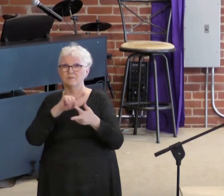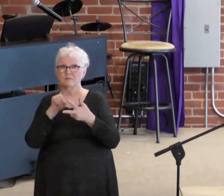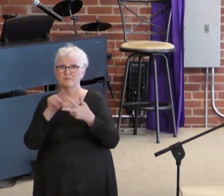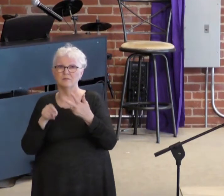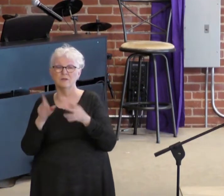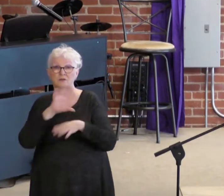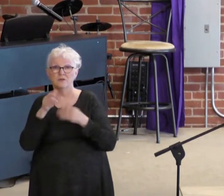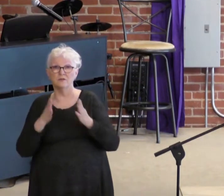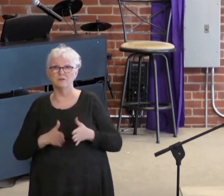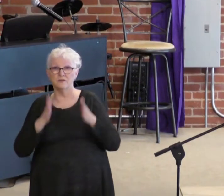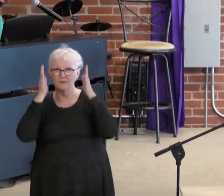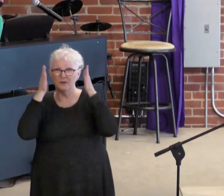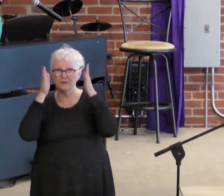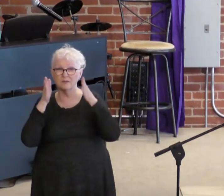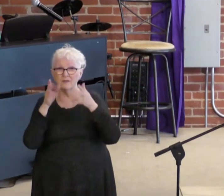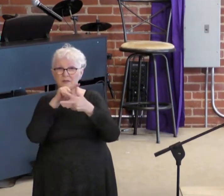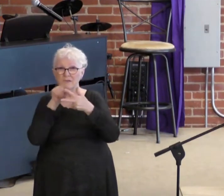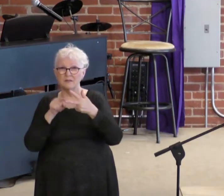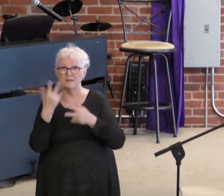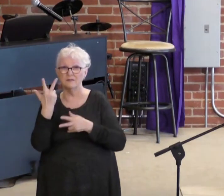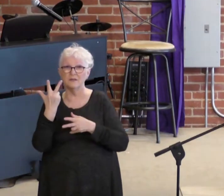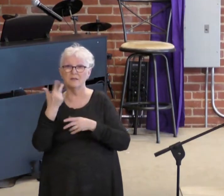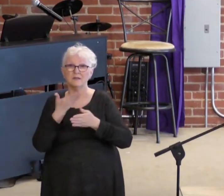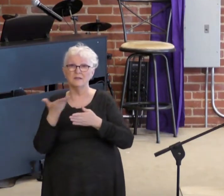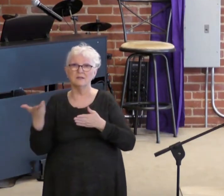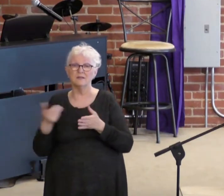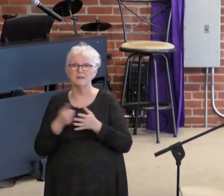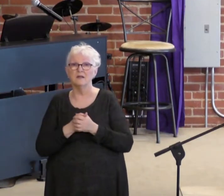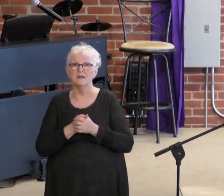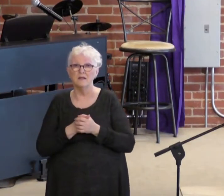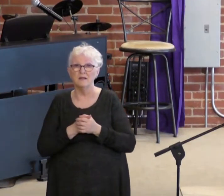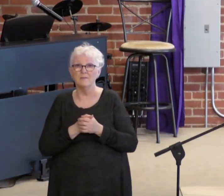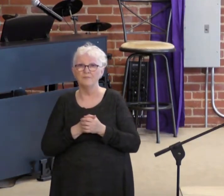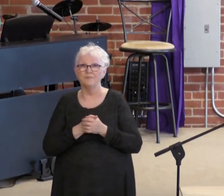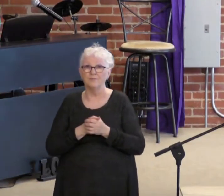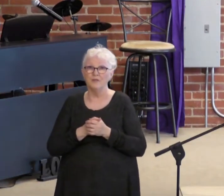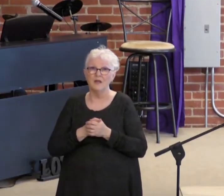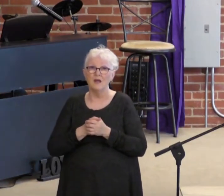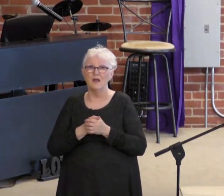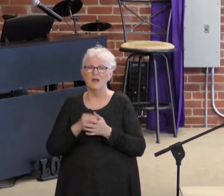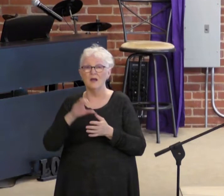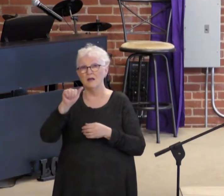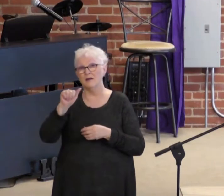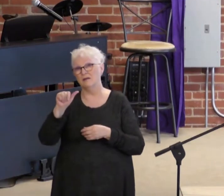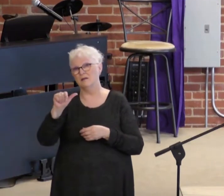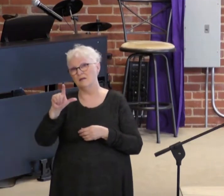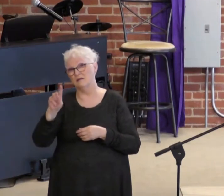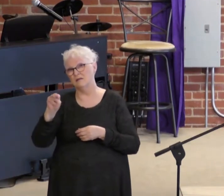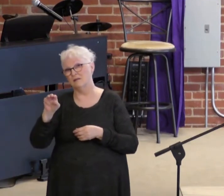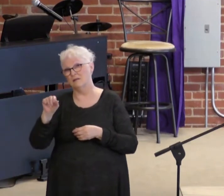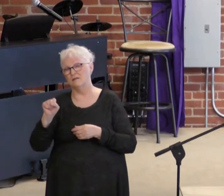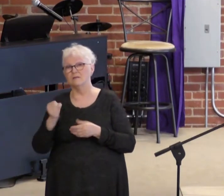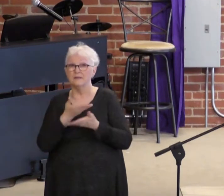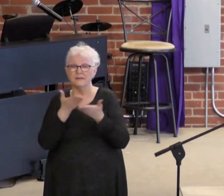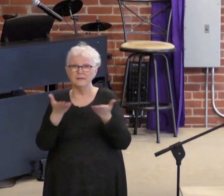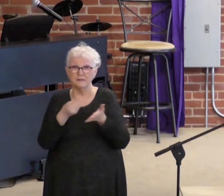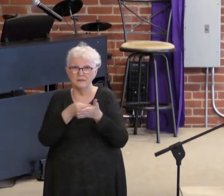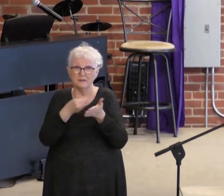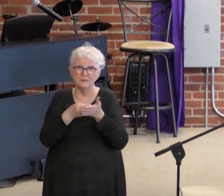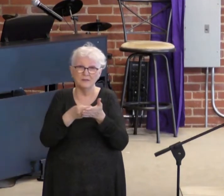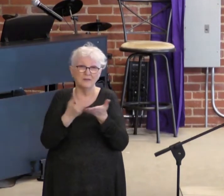And we talked a lot about prayer, fasting, and alms, which is giving to the needy and the poor. And so this